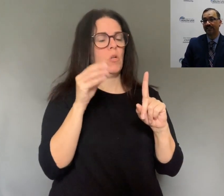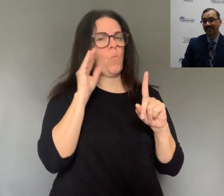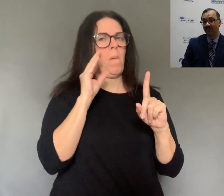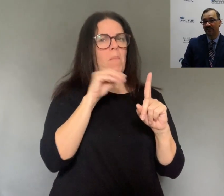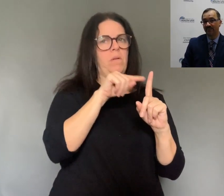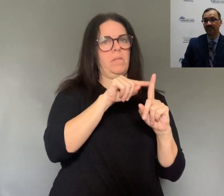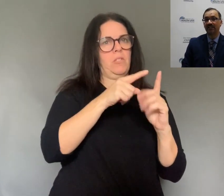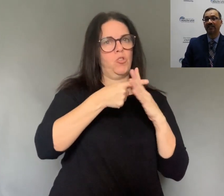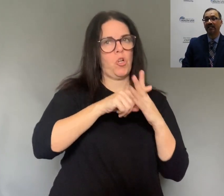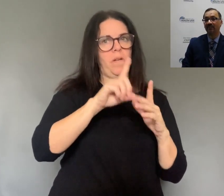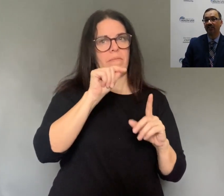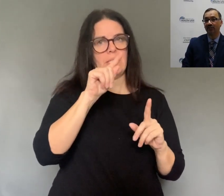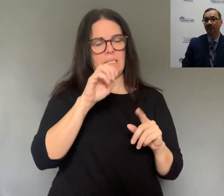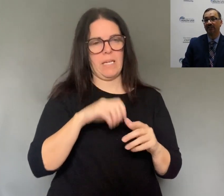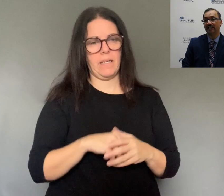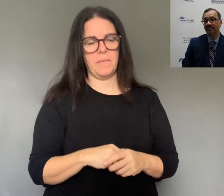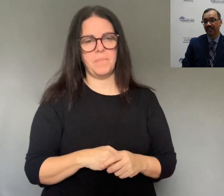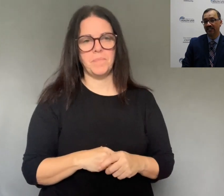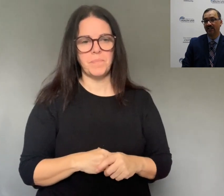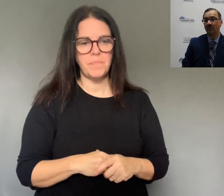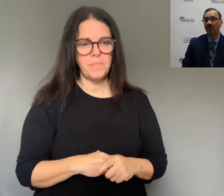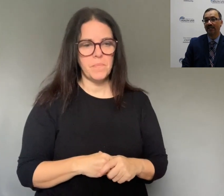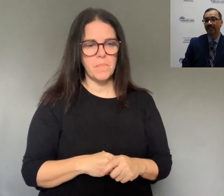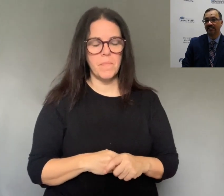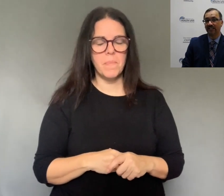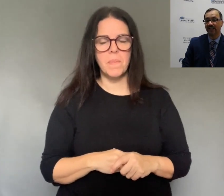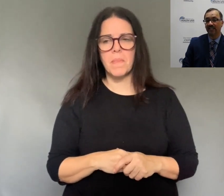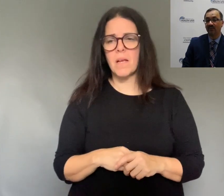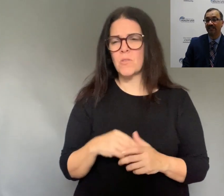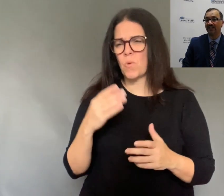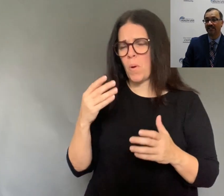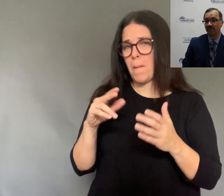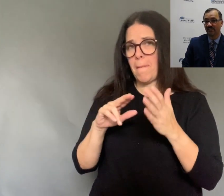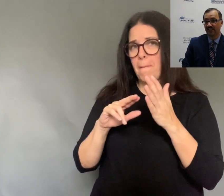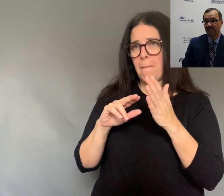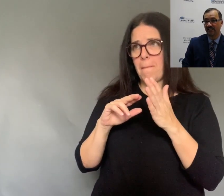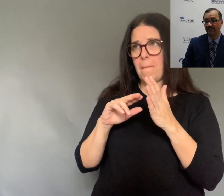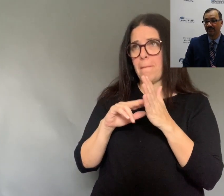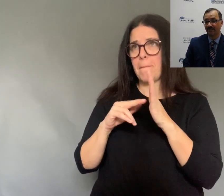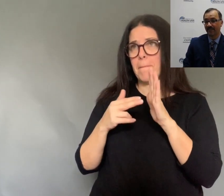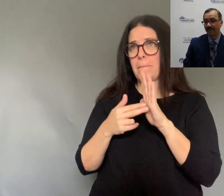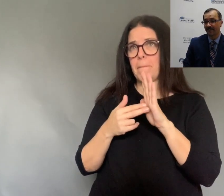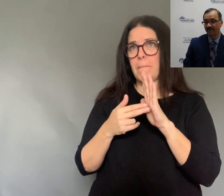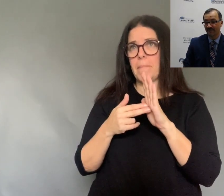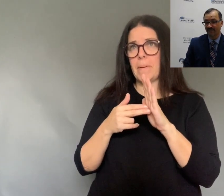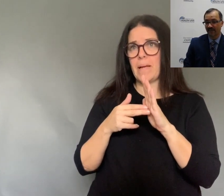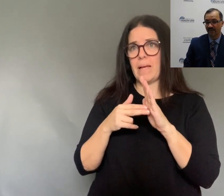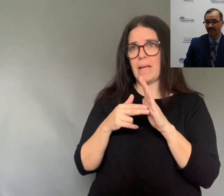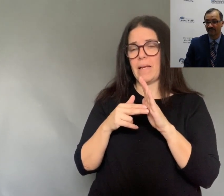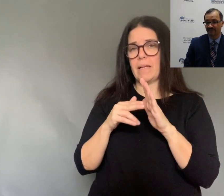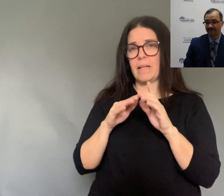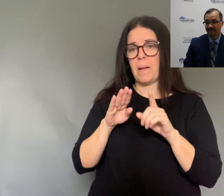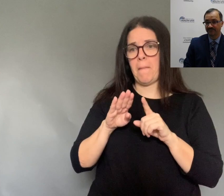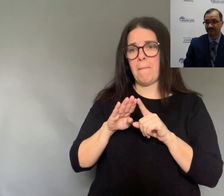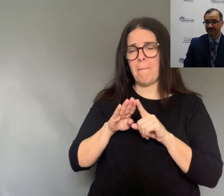no symptoms, then we use the date when the test was taken.